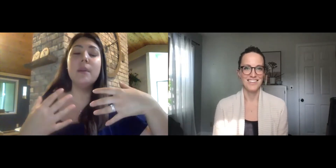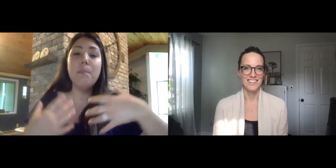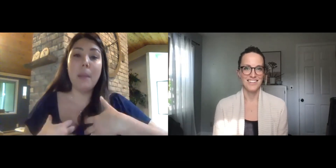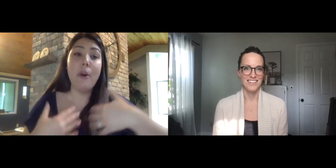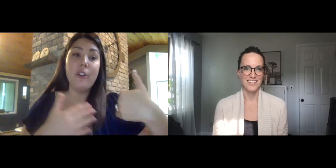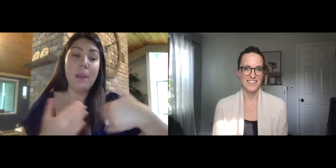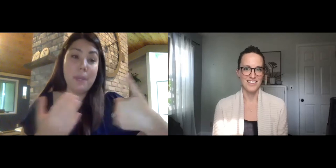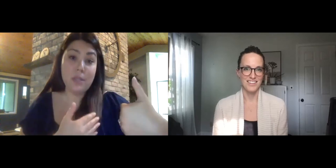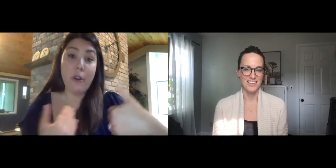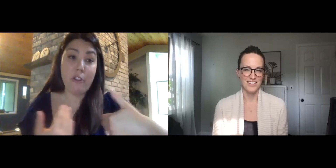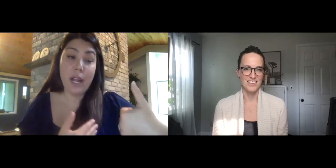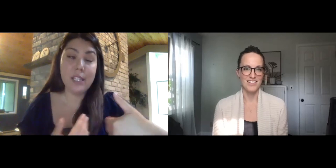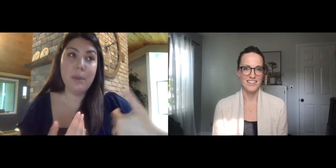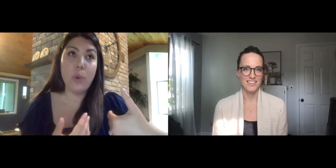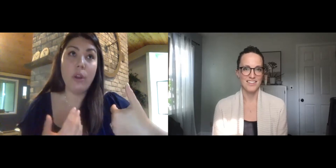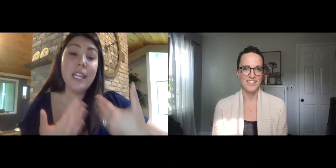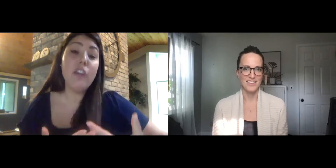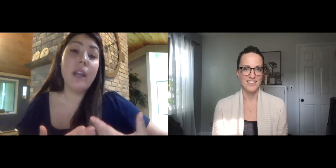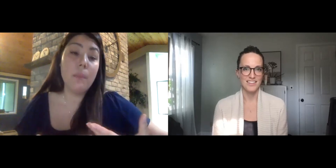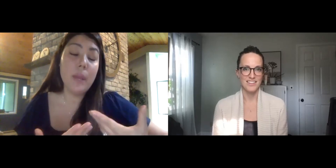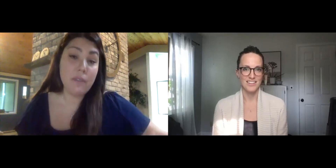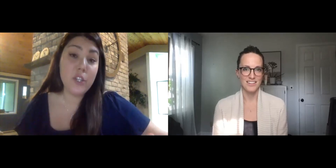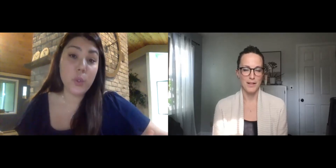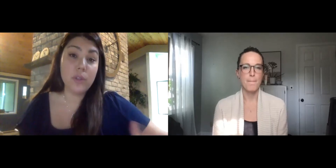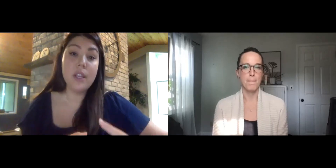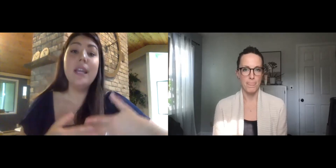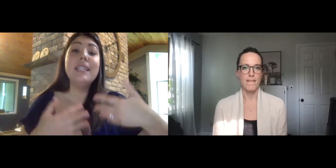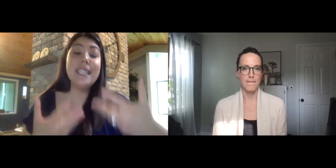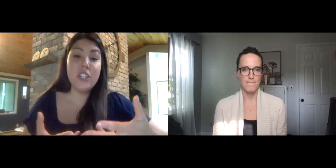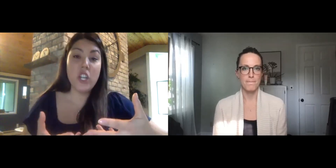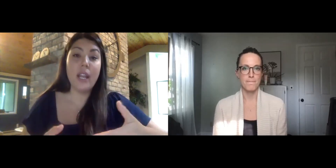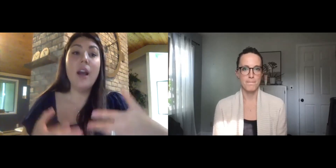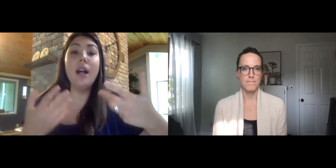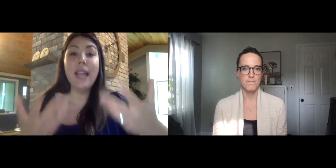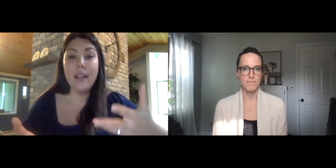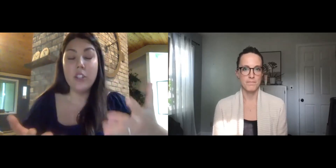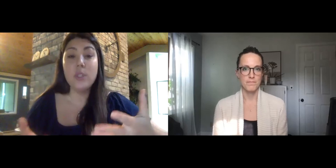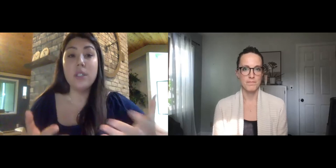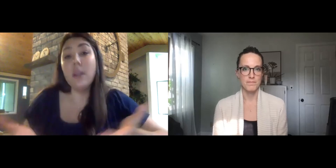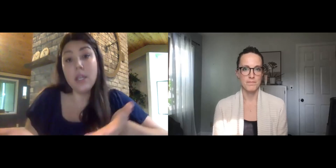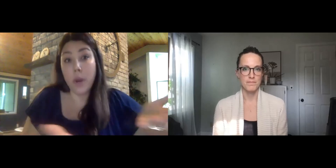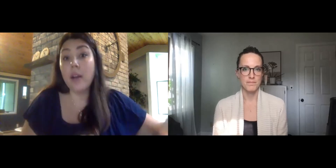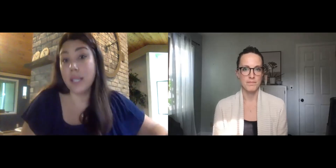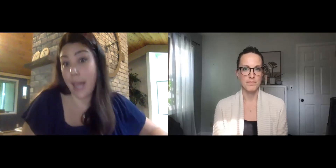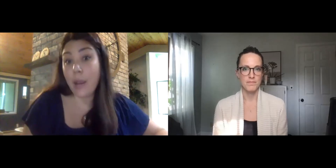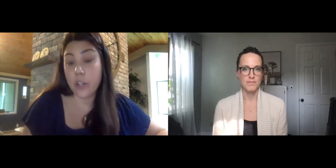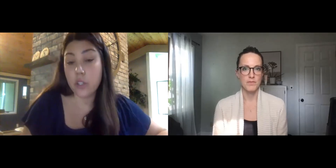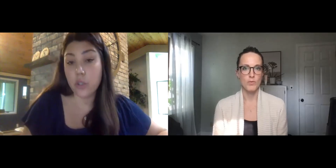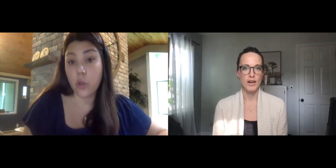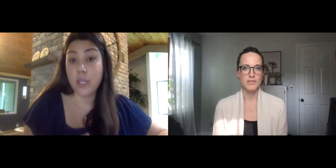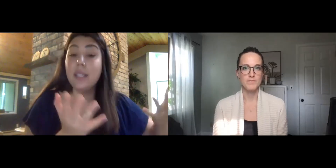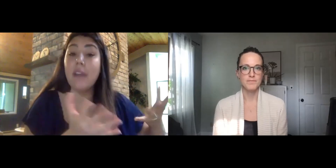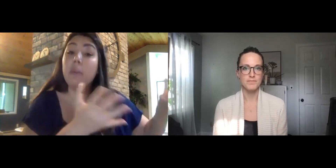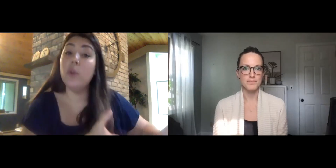because my business partner and I, Elizabeth, we're hearing individuals teaching someone else's language,